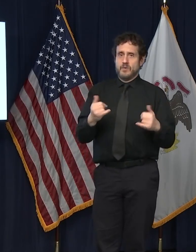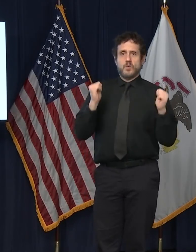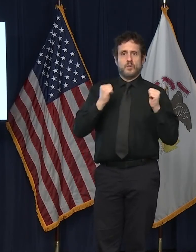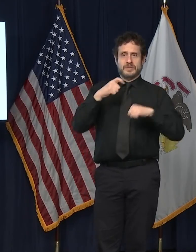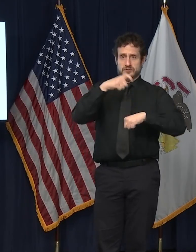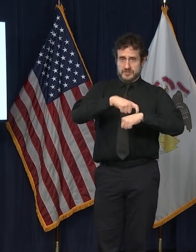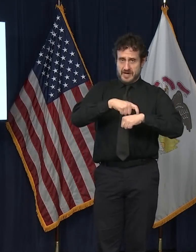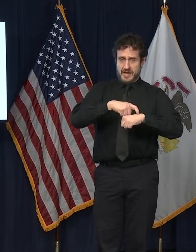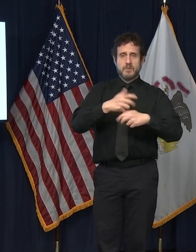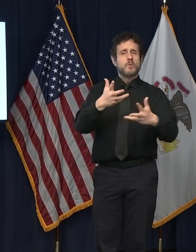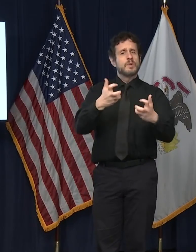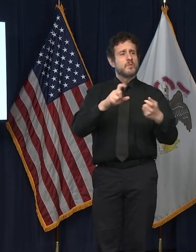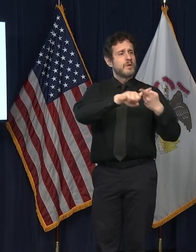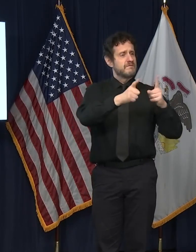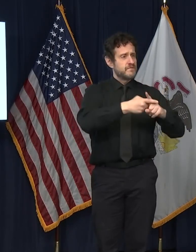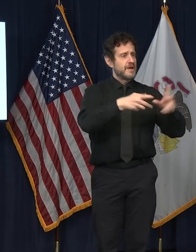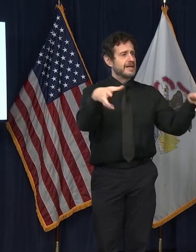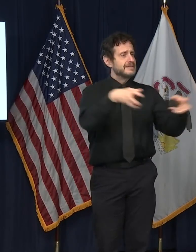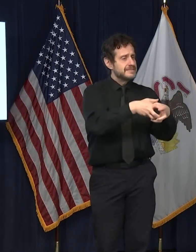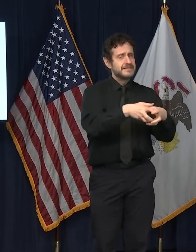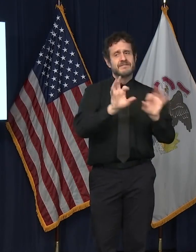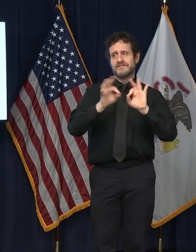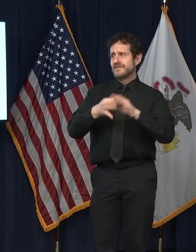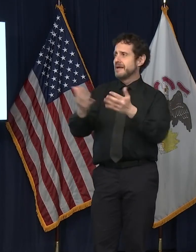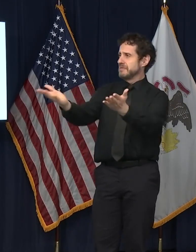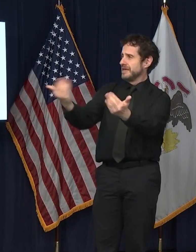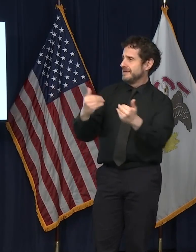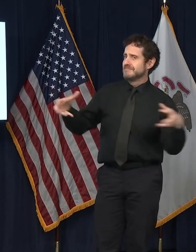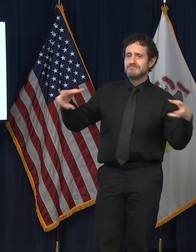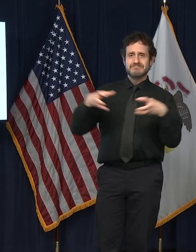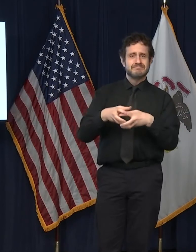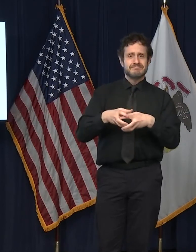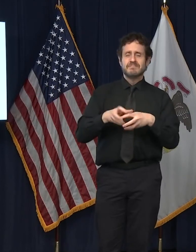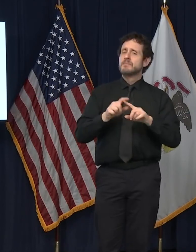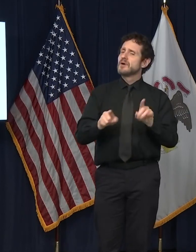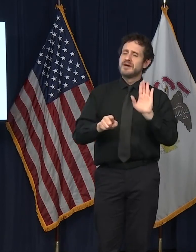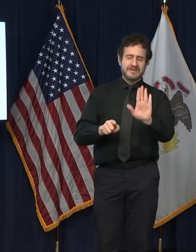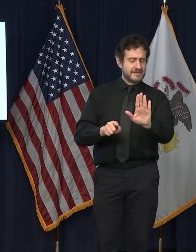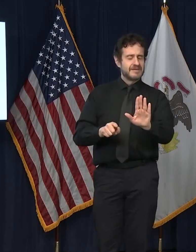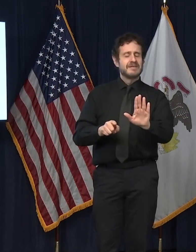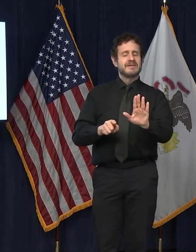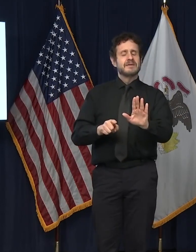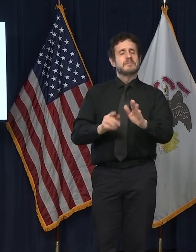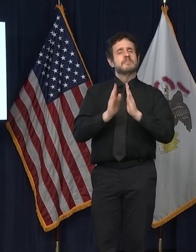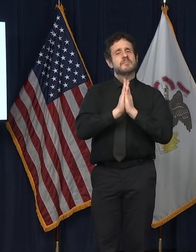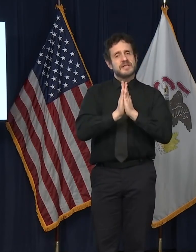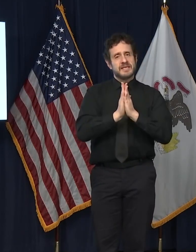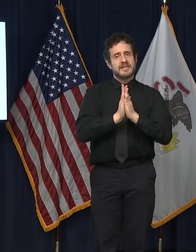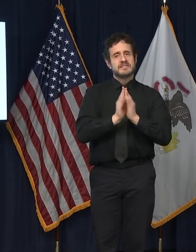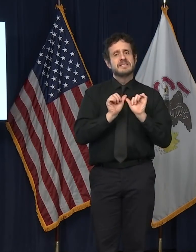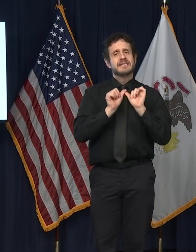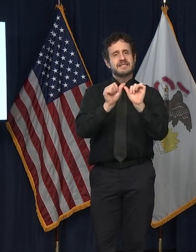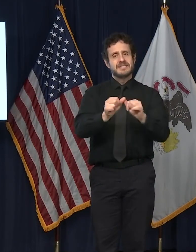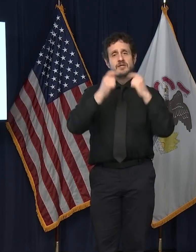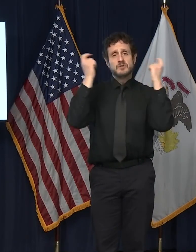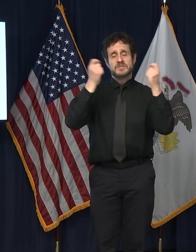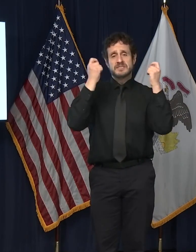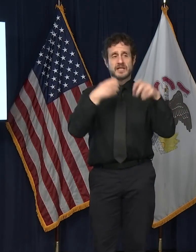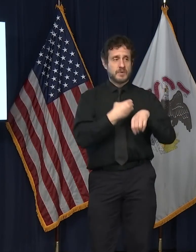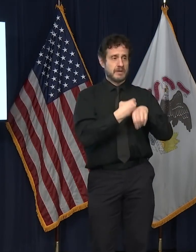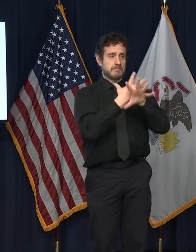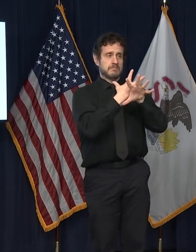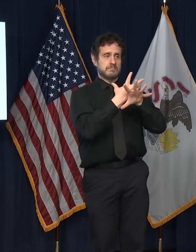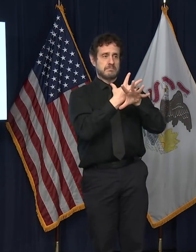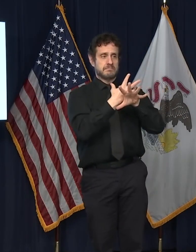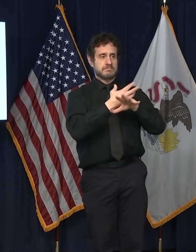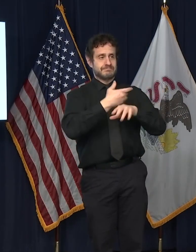and family, but I would like to ask that you continue to celebrate the holidays virtually or in